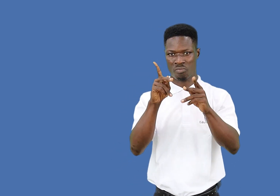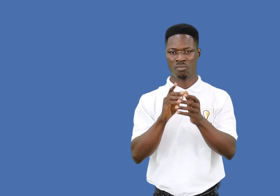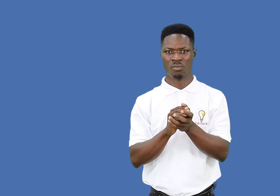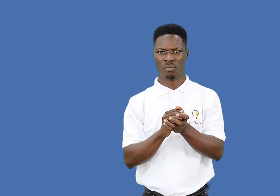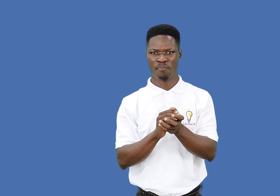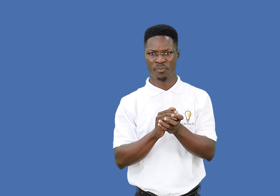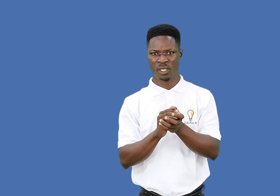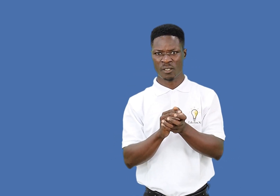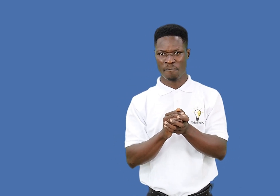Okay,